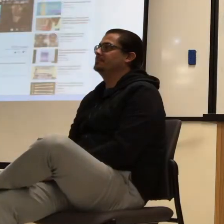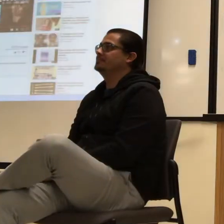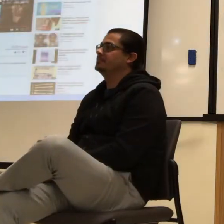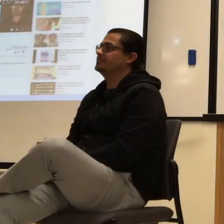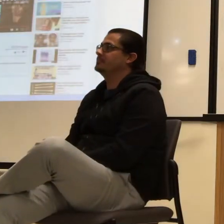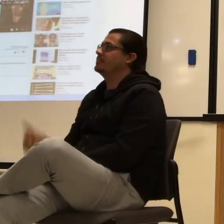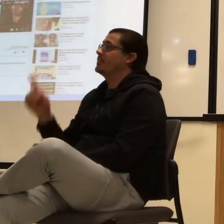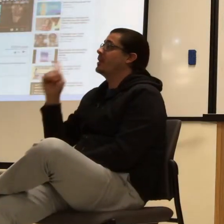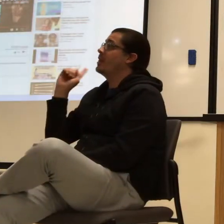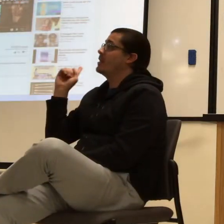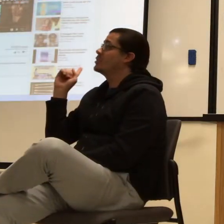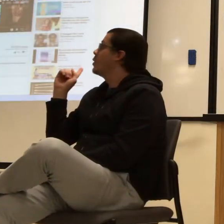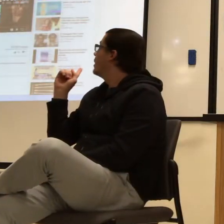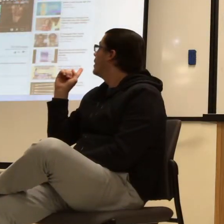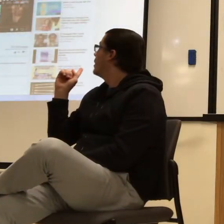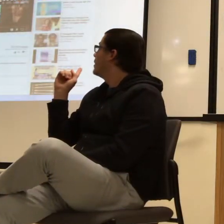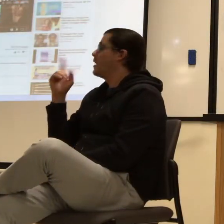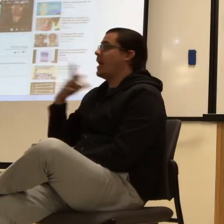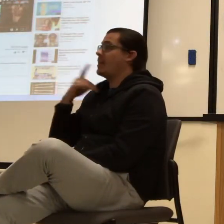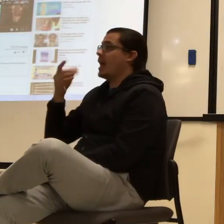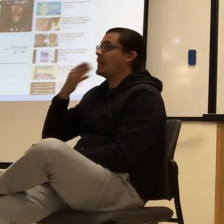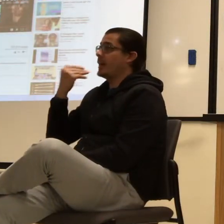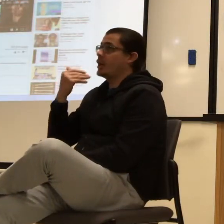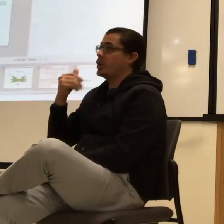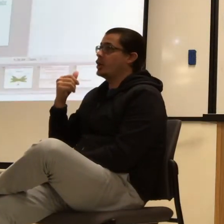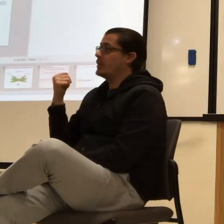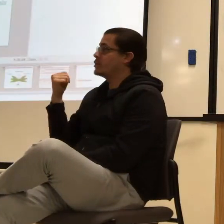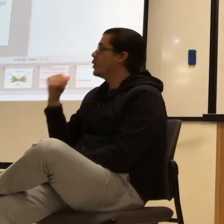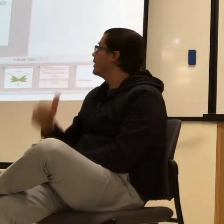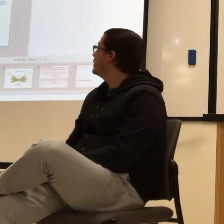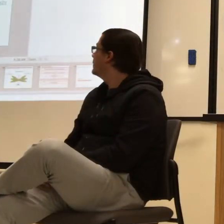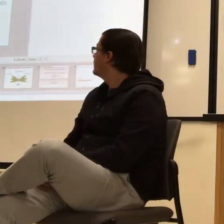And this next one I even like better.